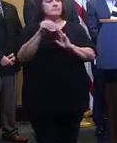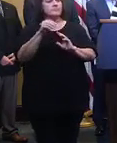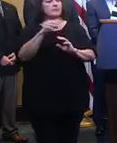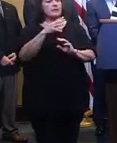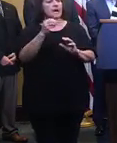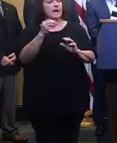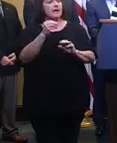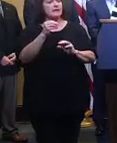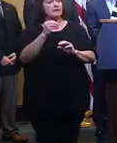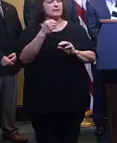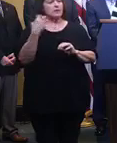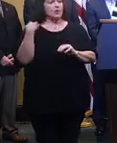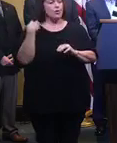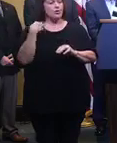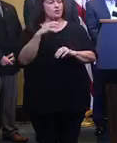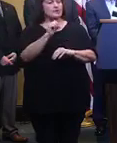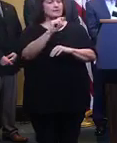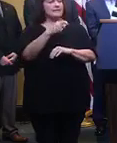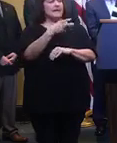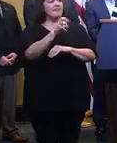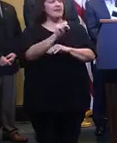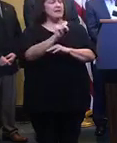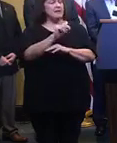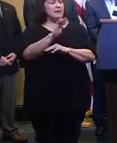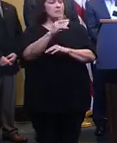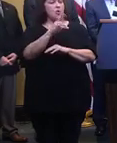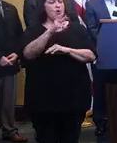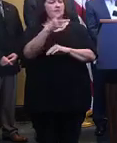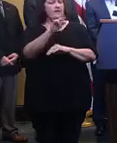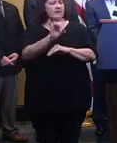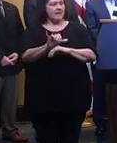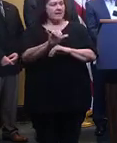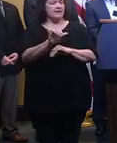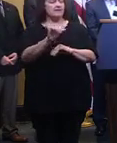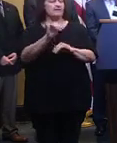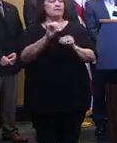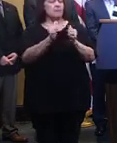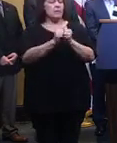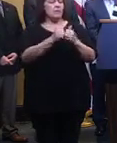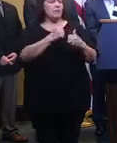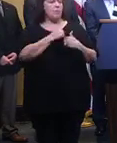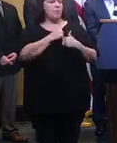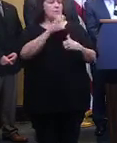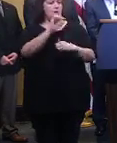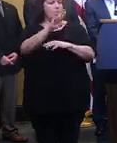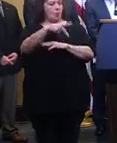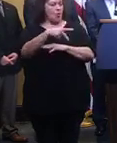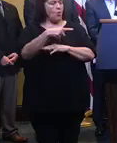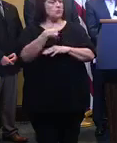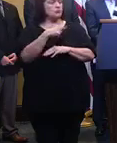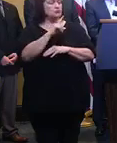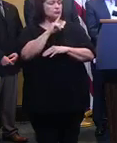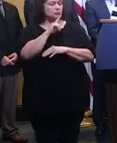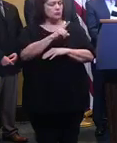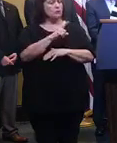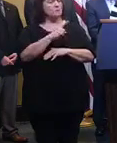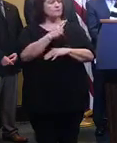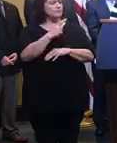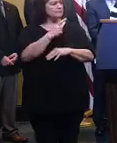and Colonel Stephen Murphy with the Army Corps of Engineers. Really appreciate their